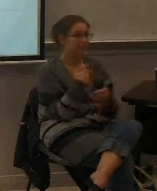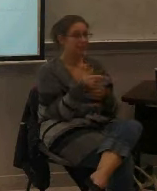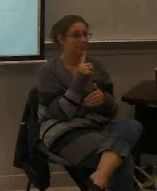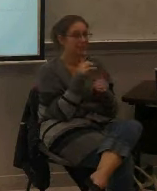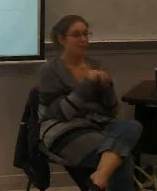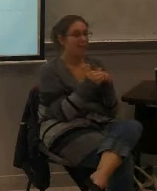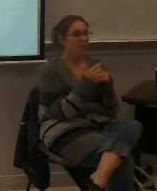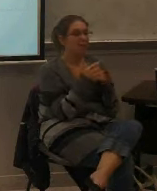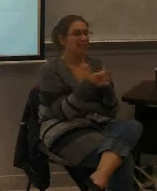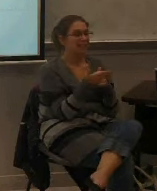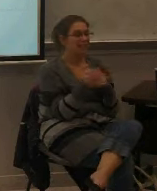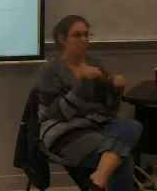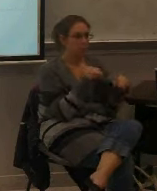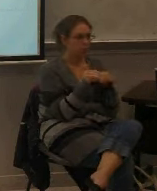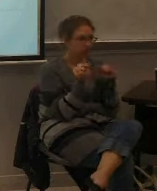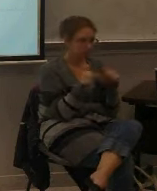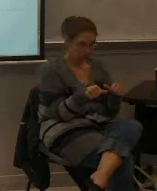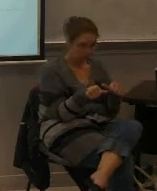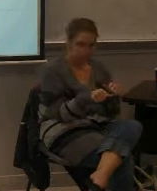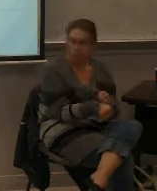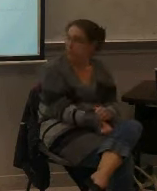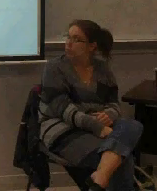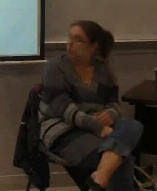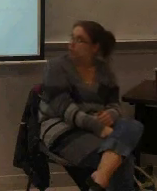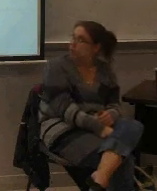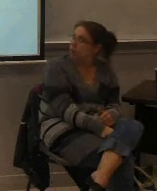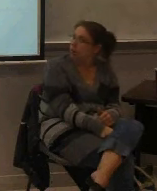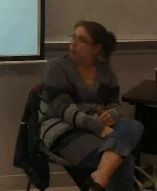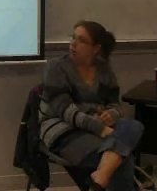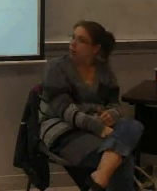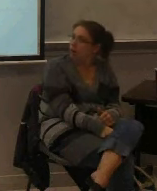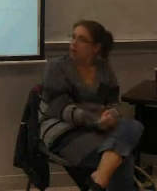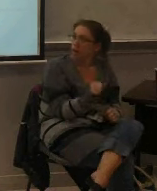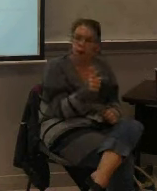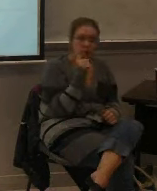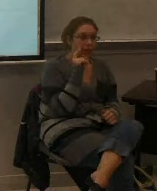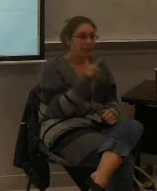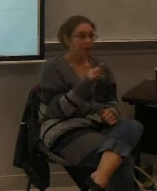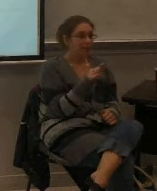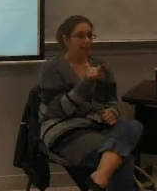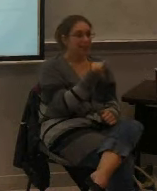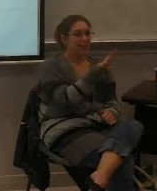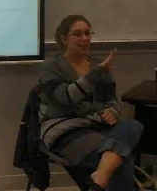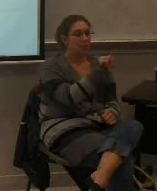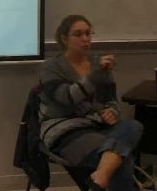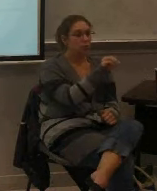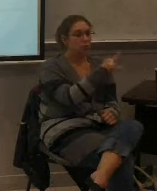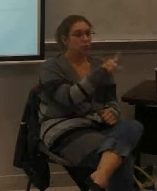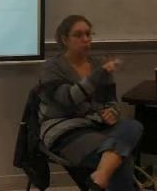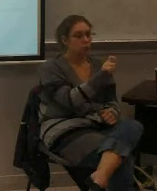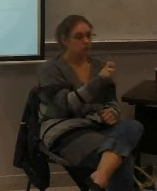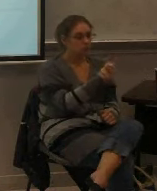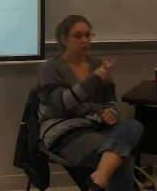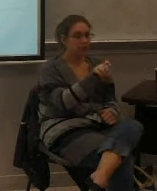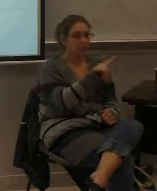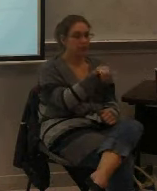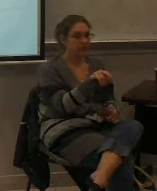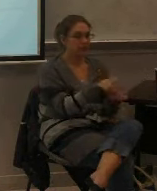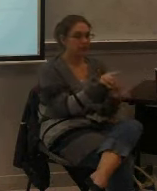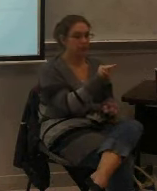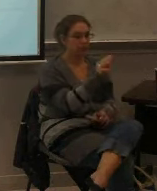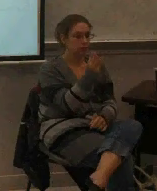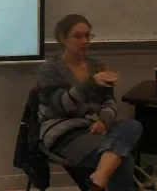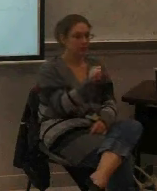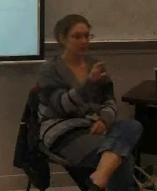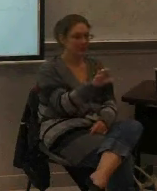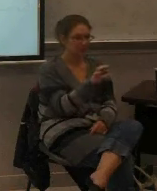is how fast things move. So we can think of absolute velocity in terms of meters per second,